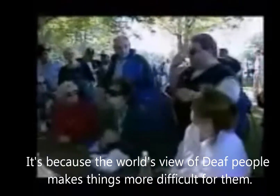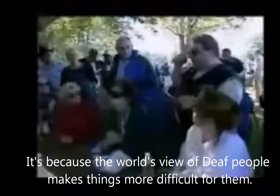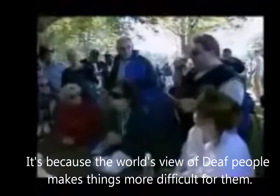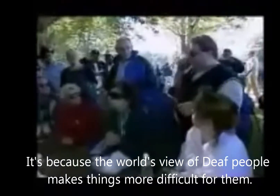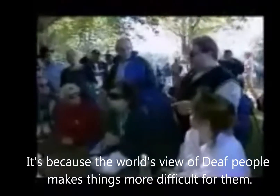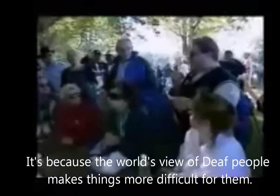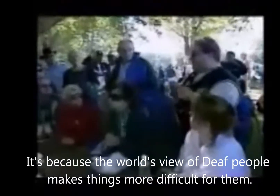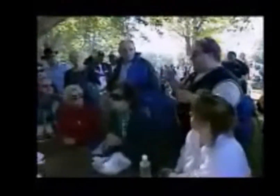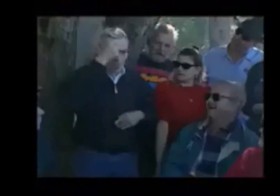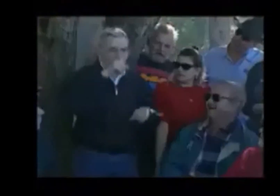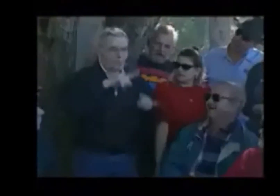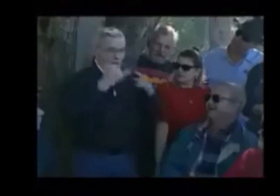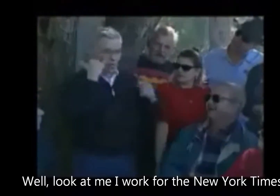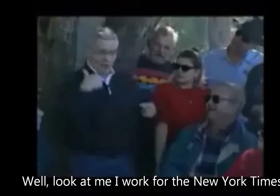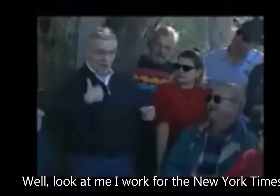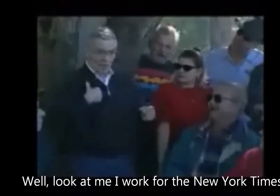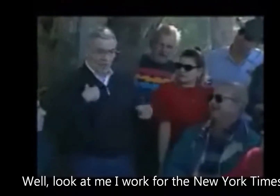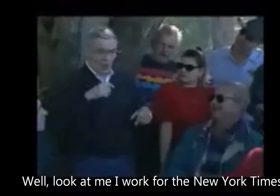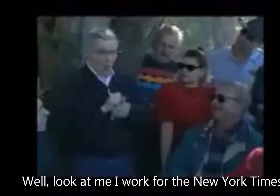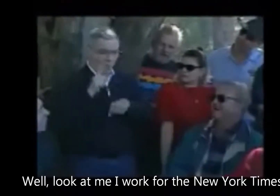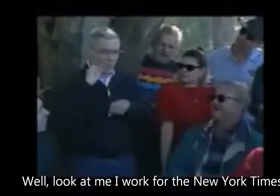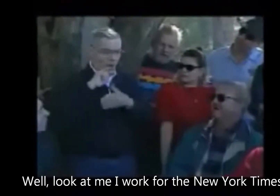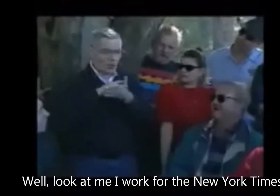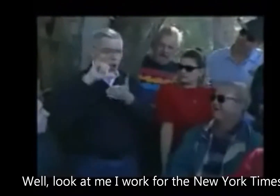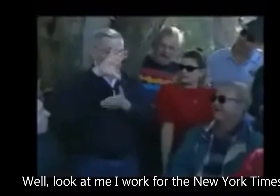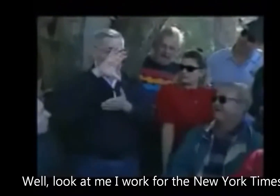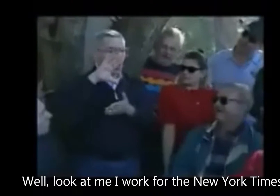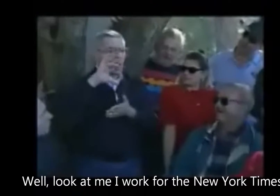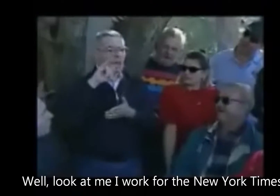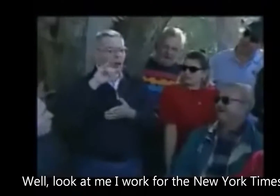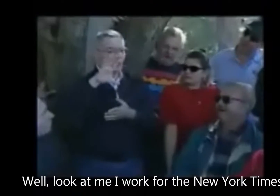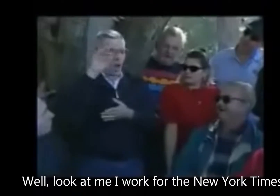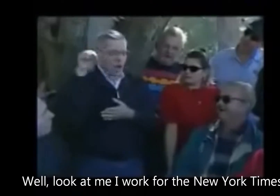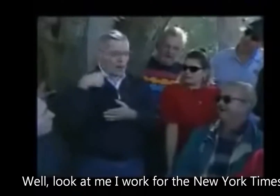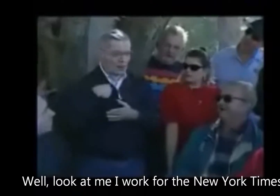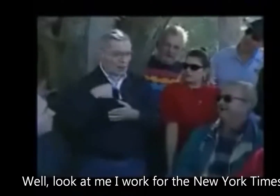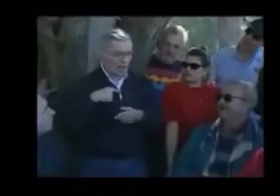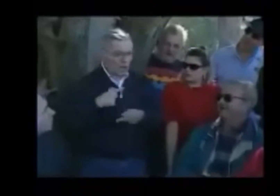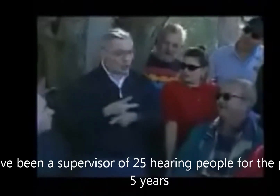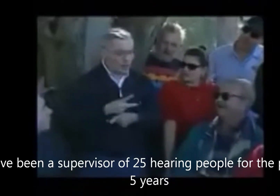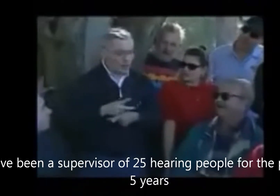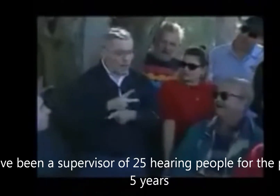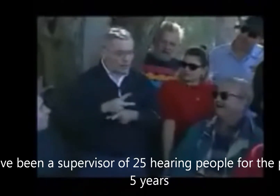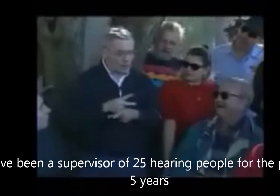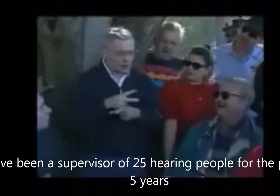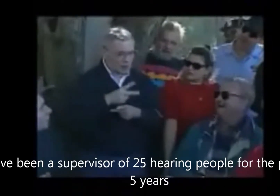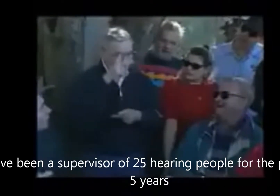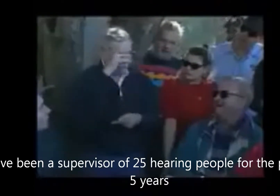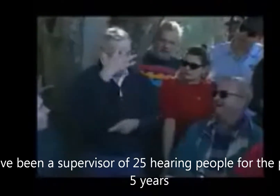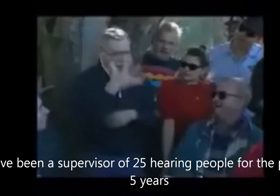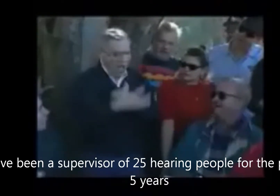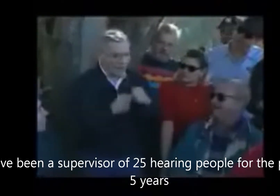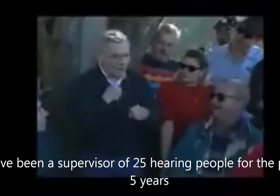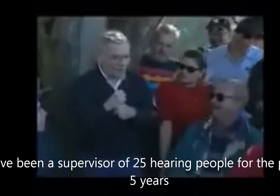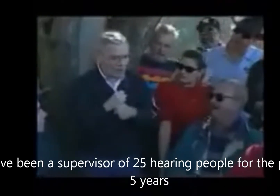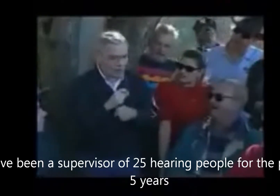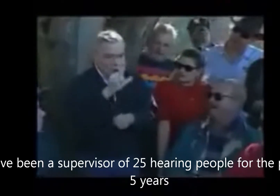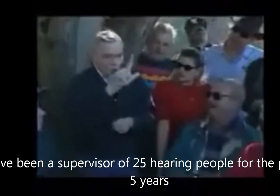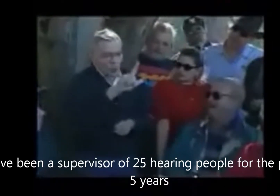for them. Well, look at me. I work for the New York Times. I've been a supervisor of 25 hearing people for the